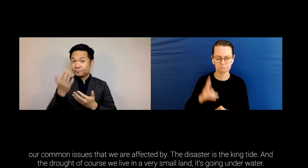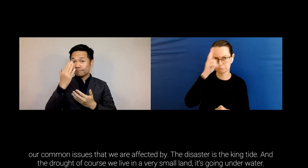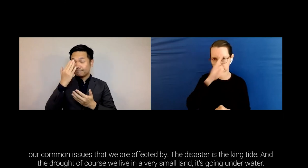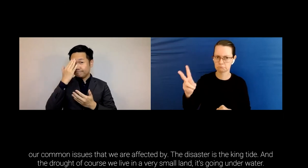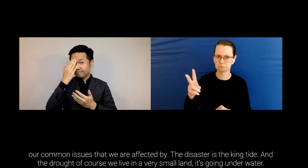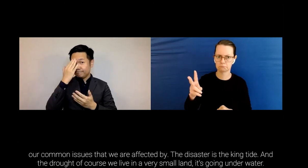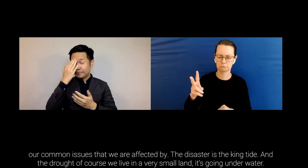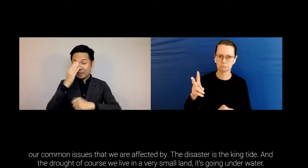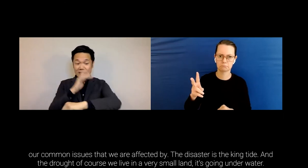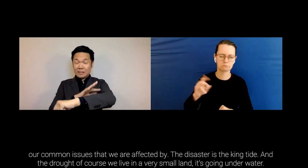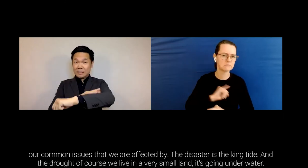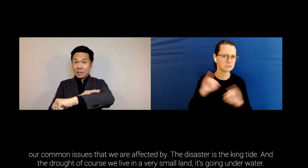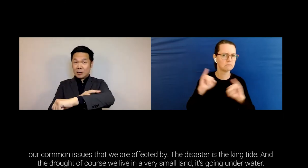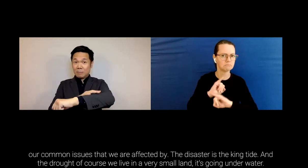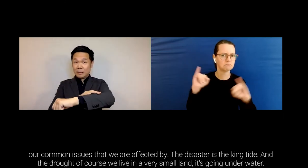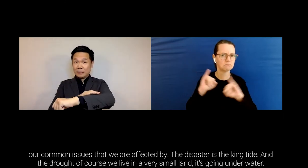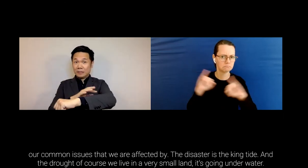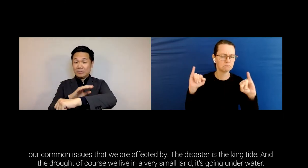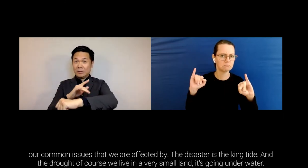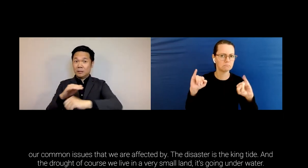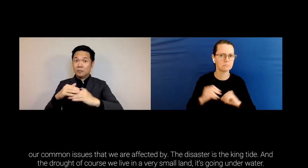the disaster is the king tide.